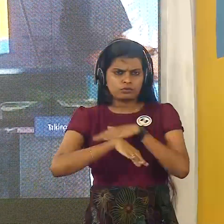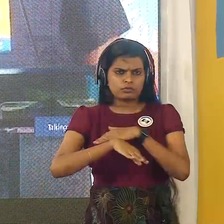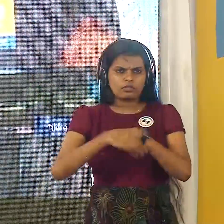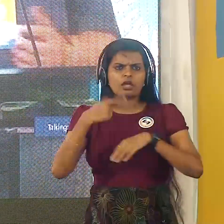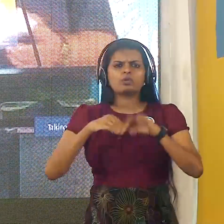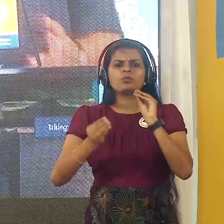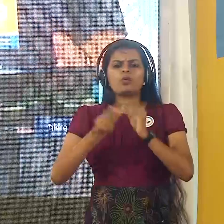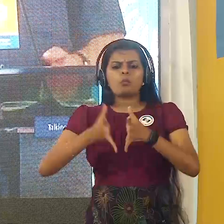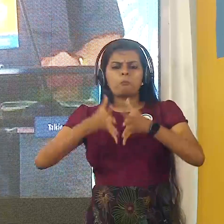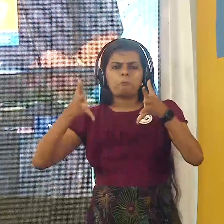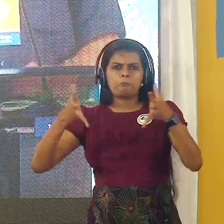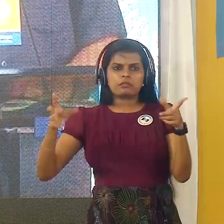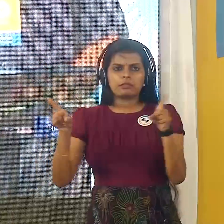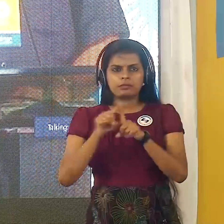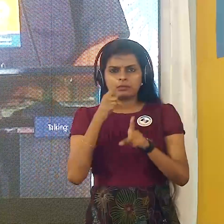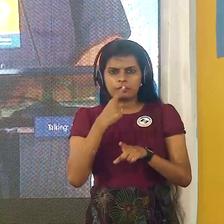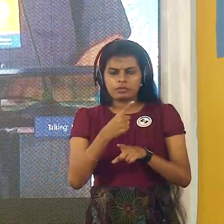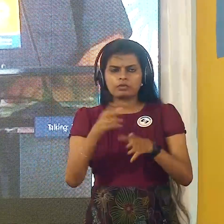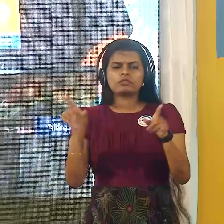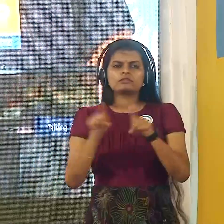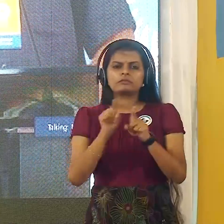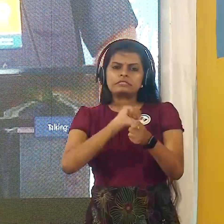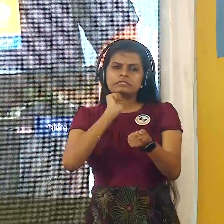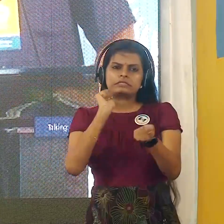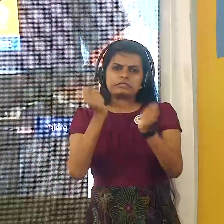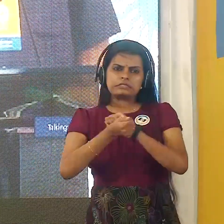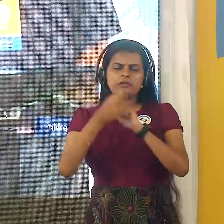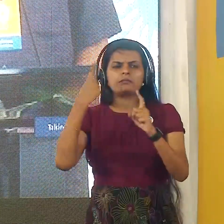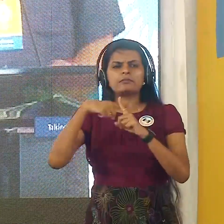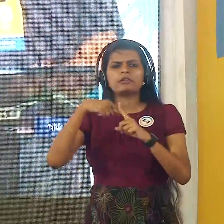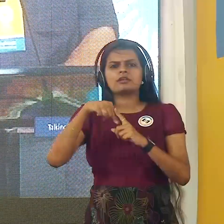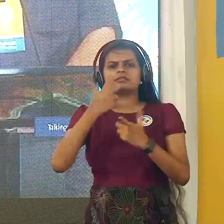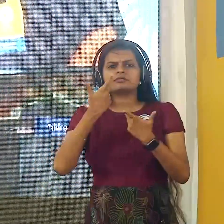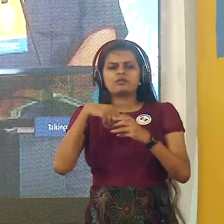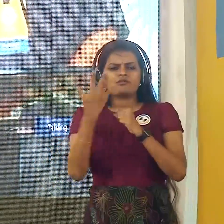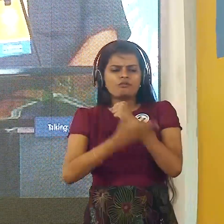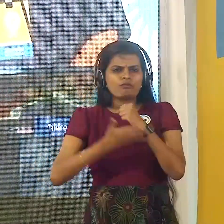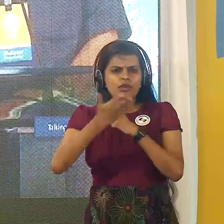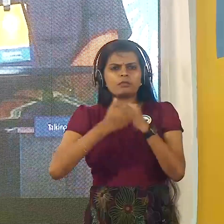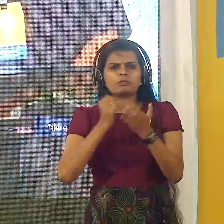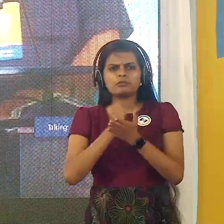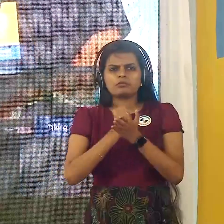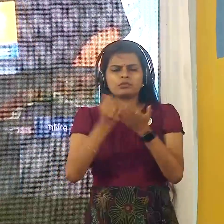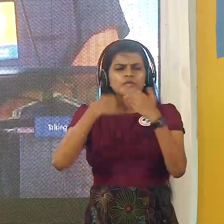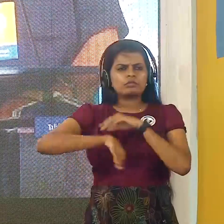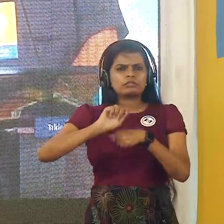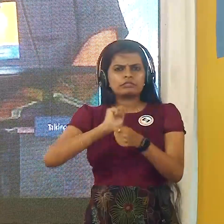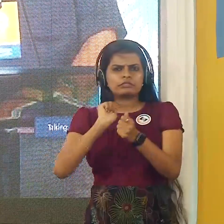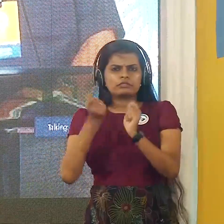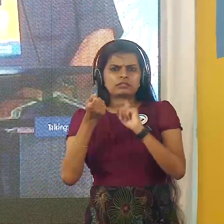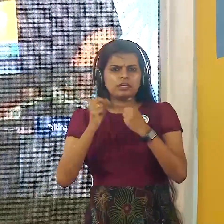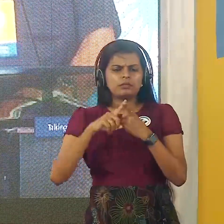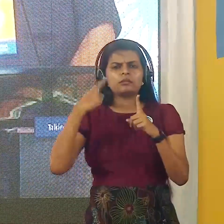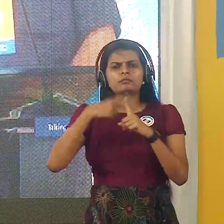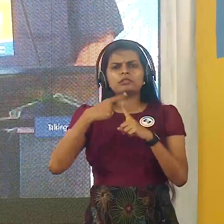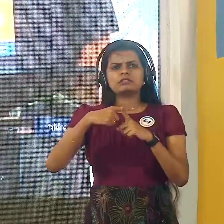much wider set of changes, including changes in farming practices and changes in